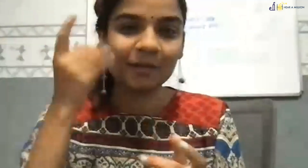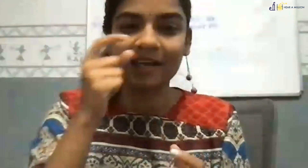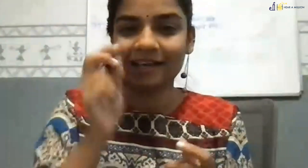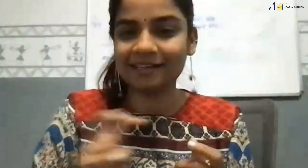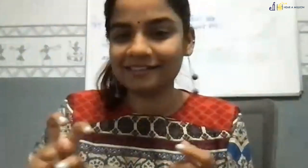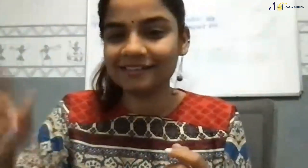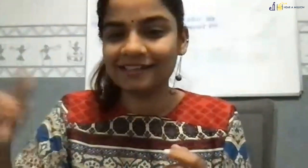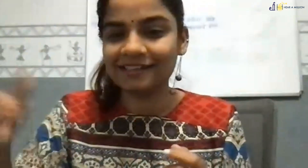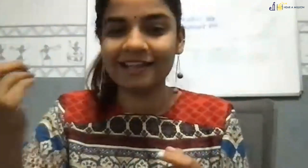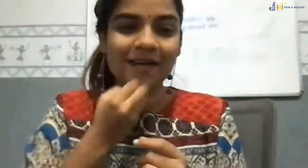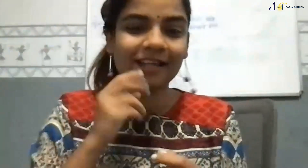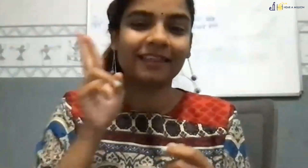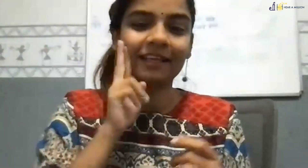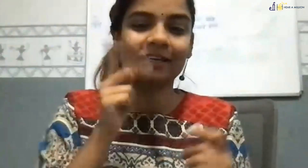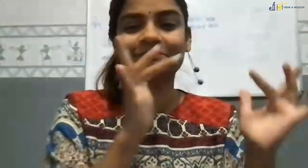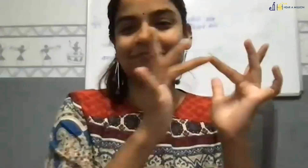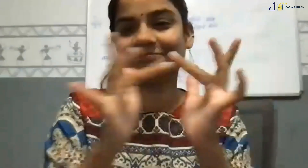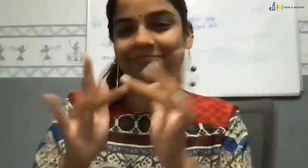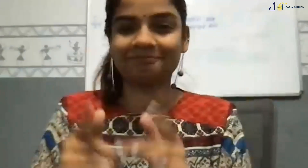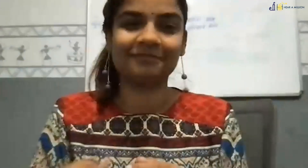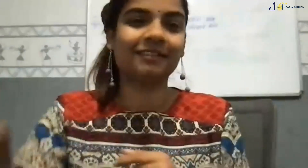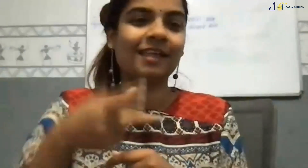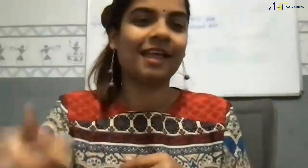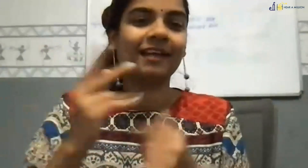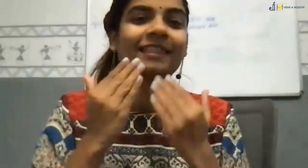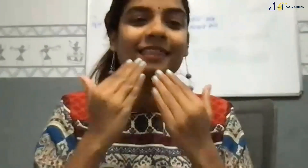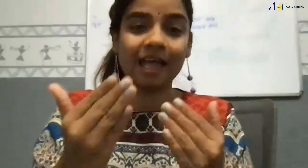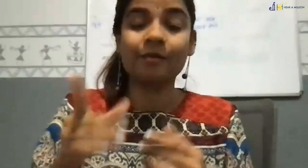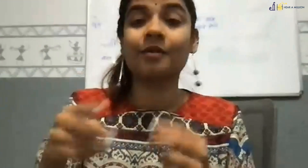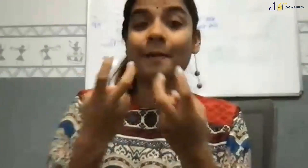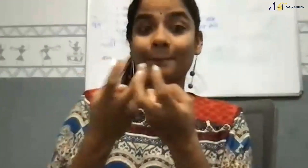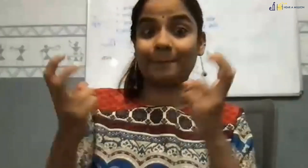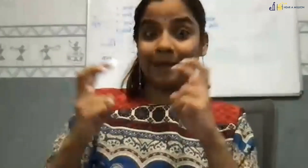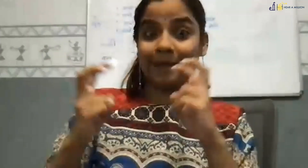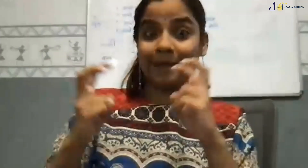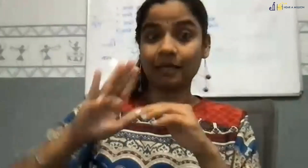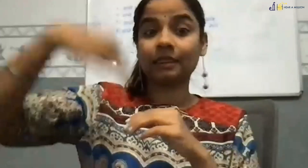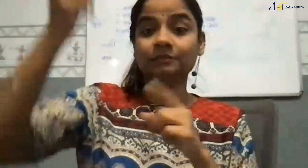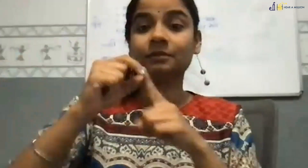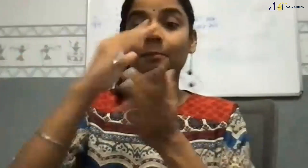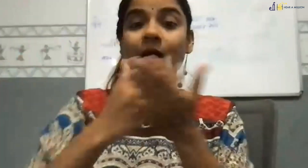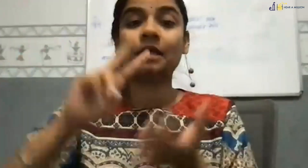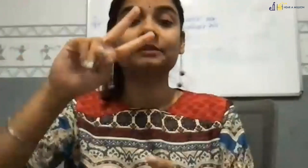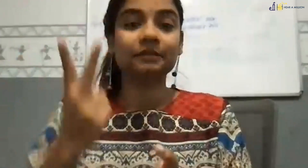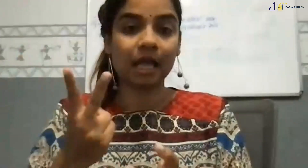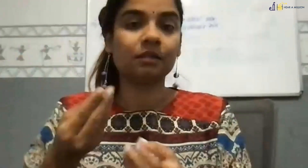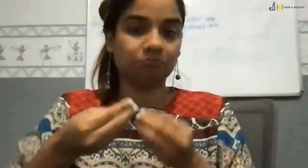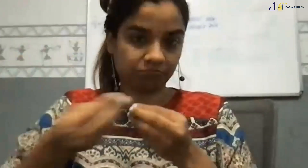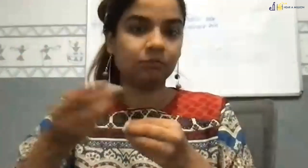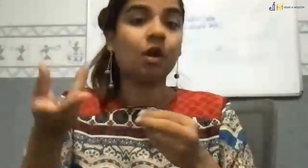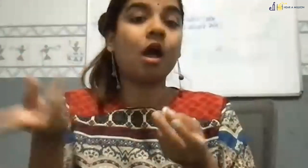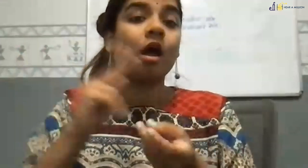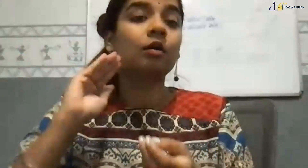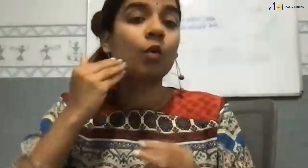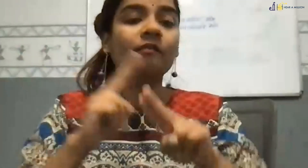viewing our session and attending the panel discussion. Thank you, all the panelists. So we would be